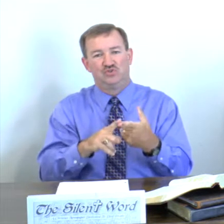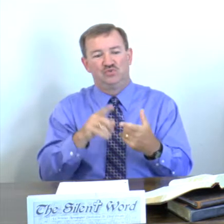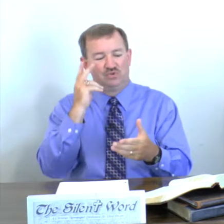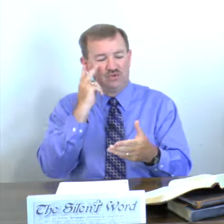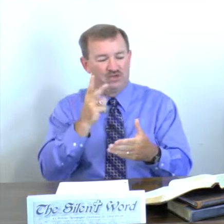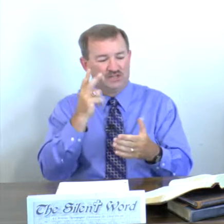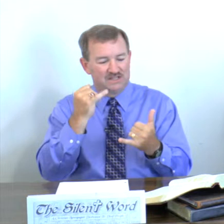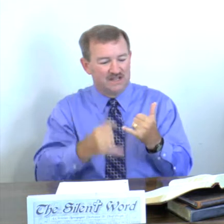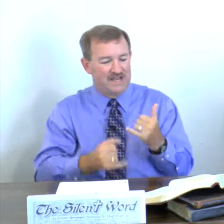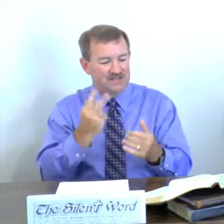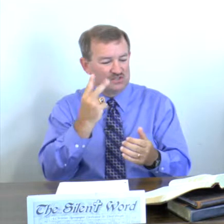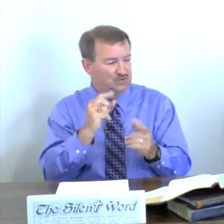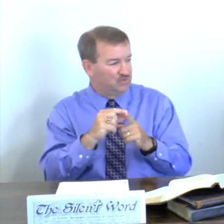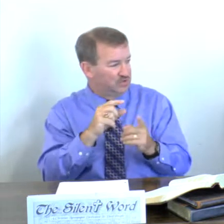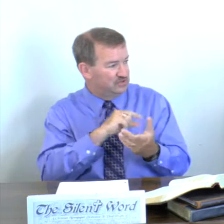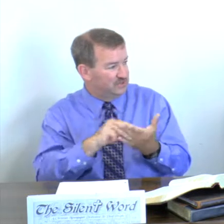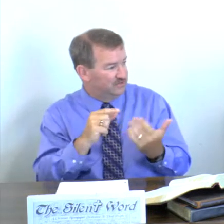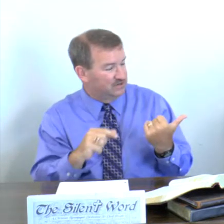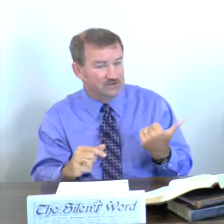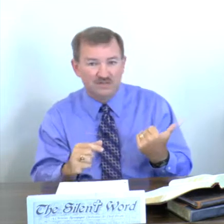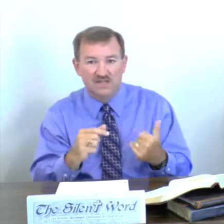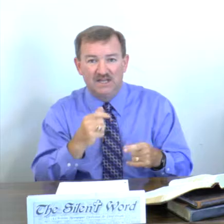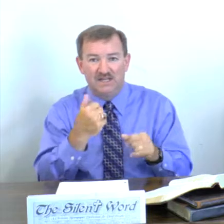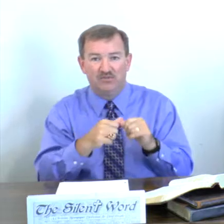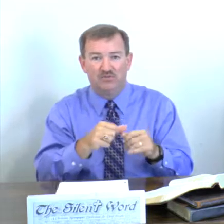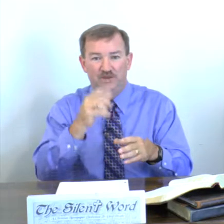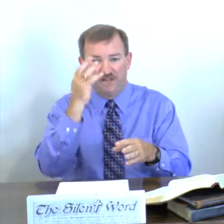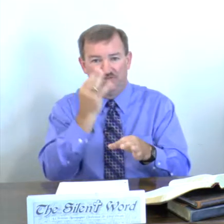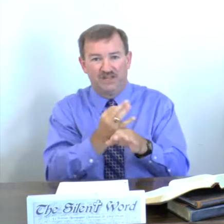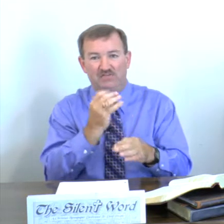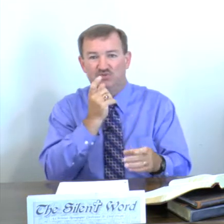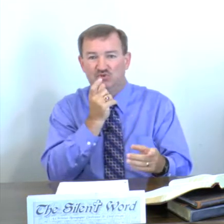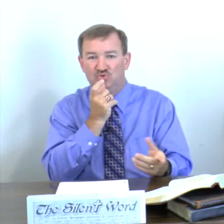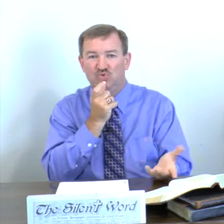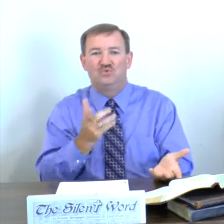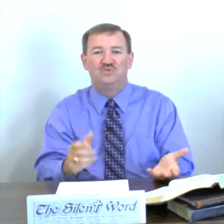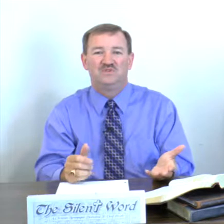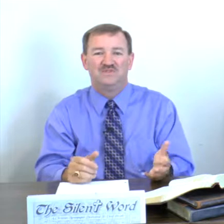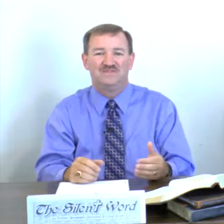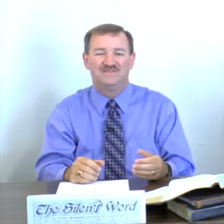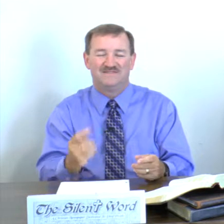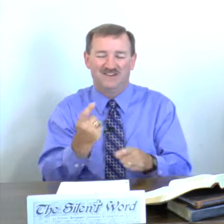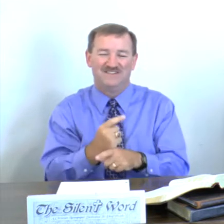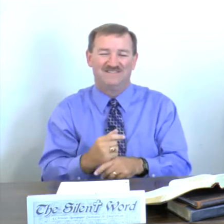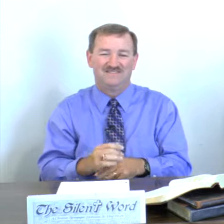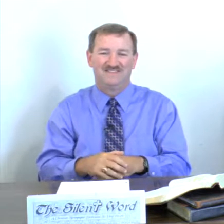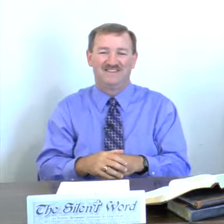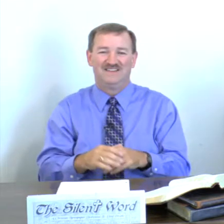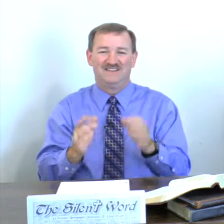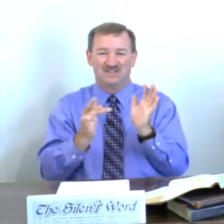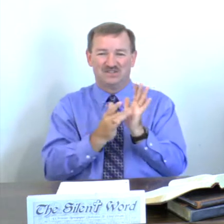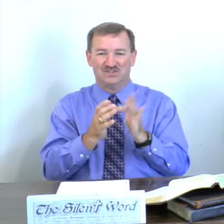look at the last two words in the verse, they will remain faithful to who? Right. To